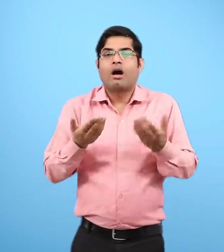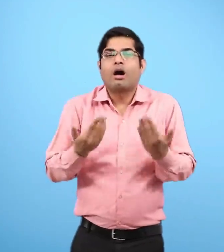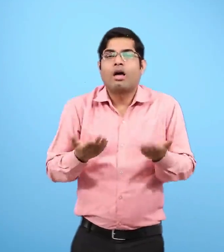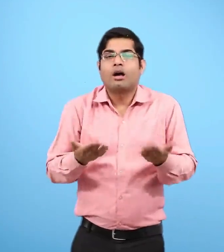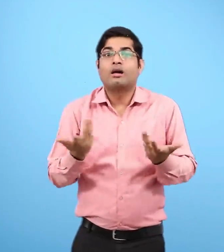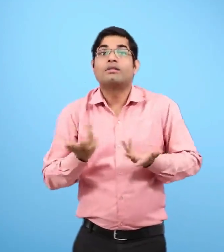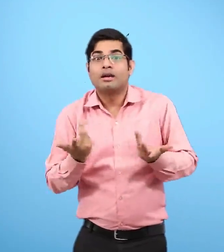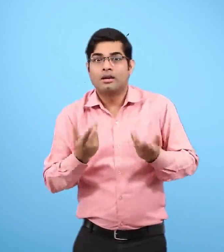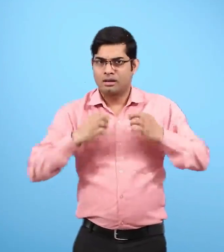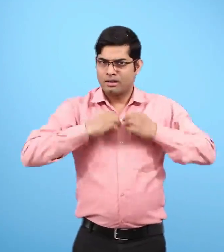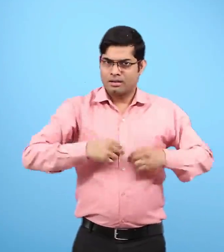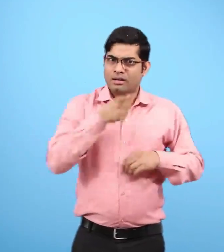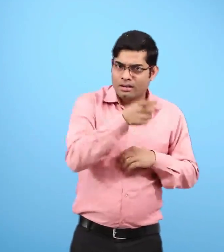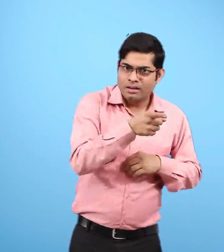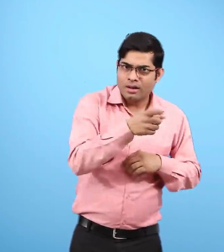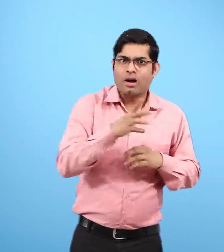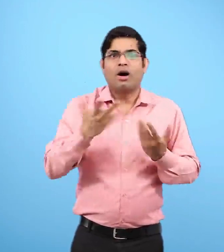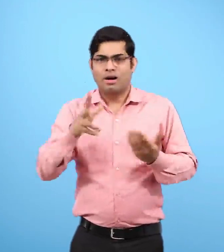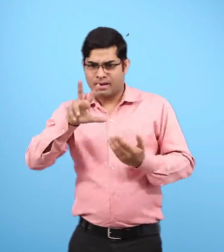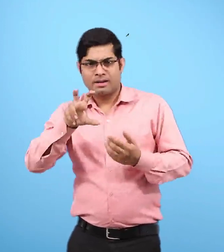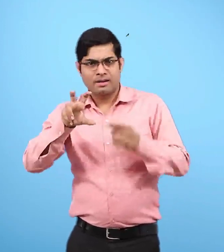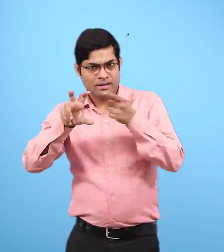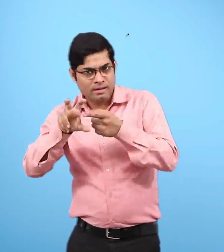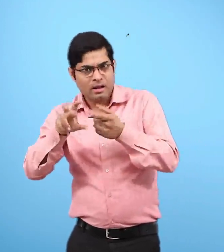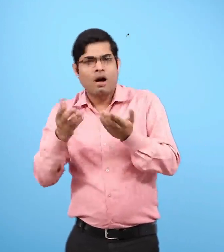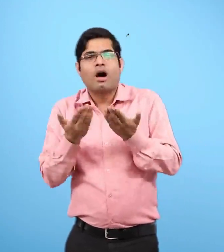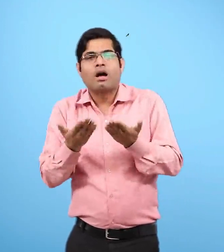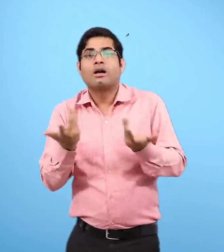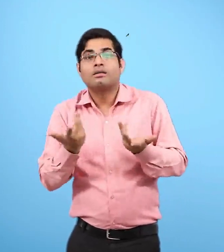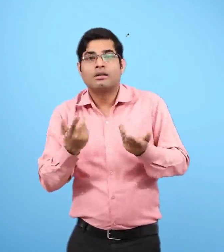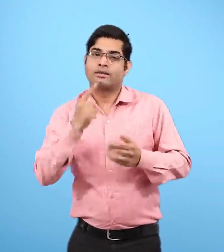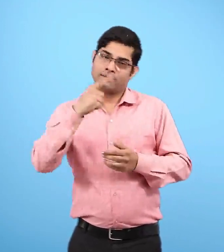is lighter, the shirt or the lock.